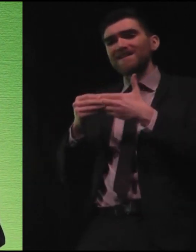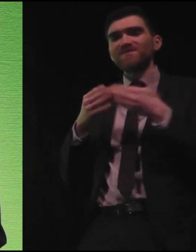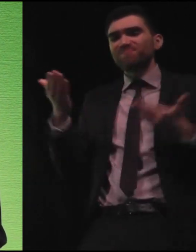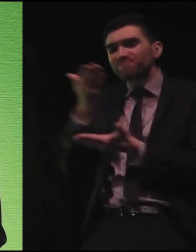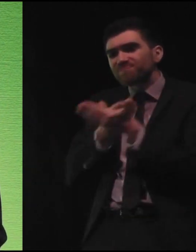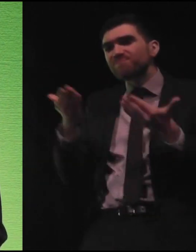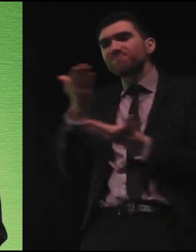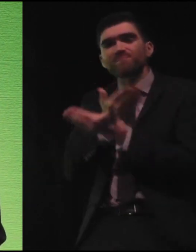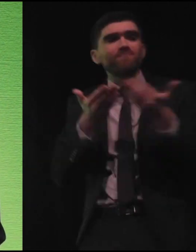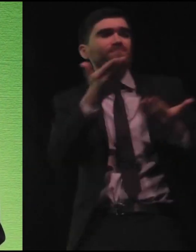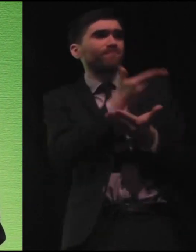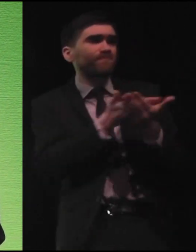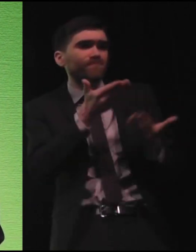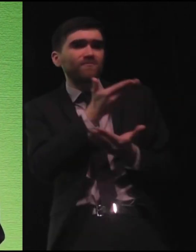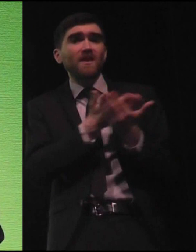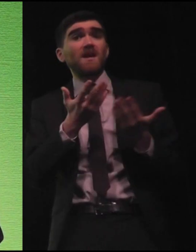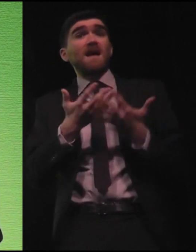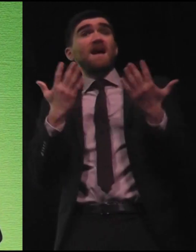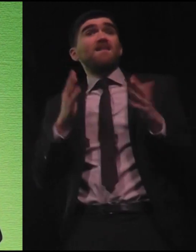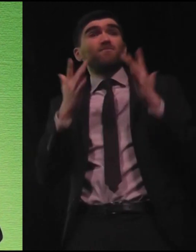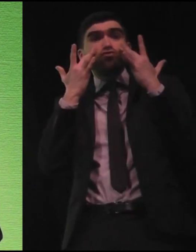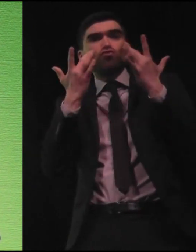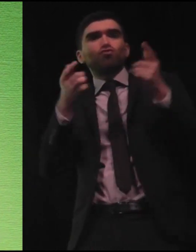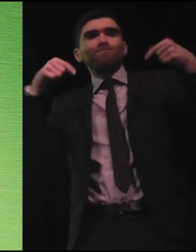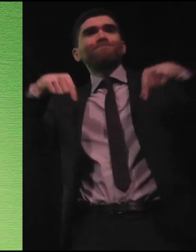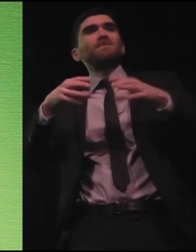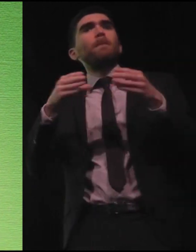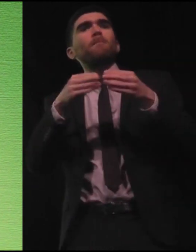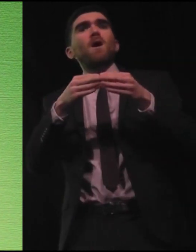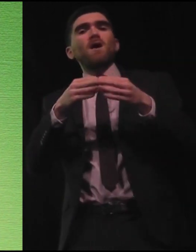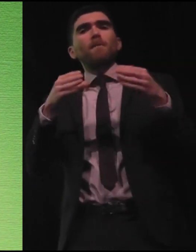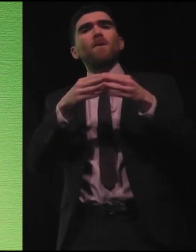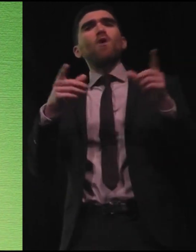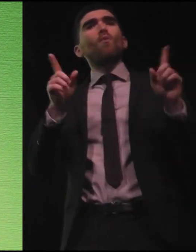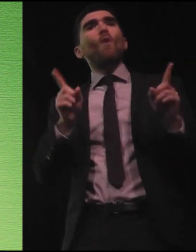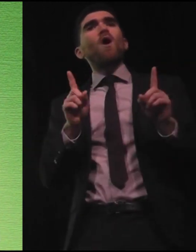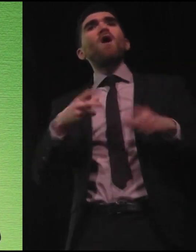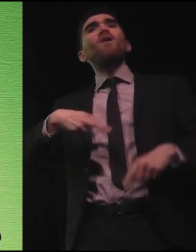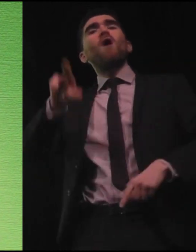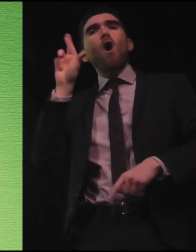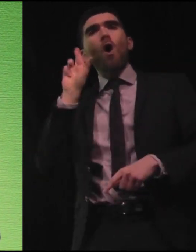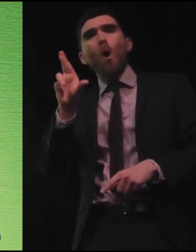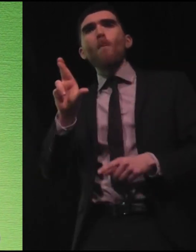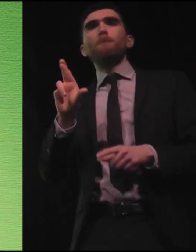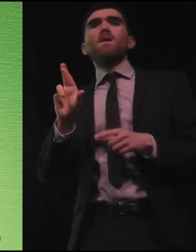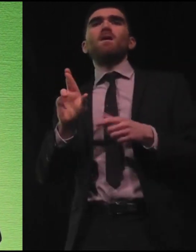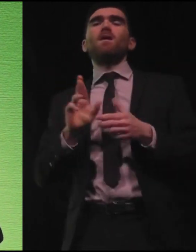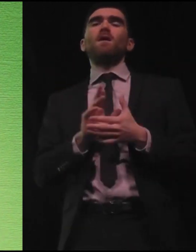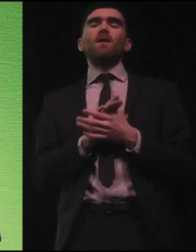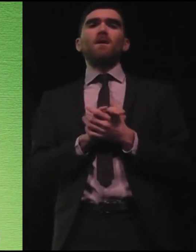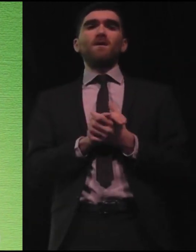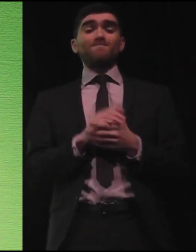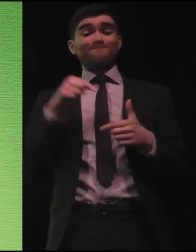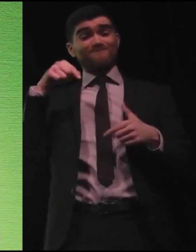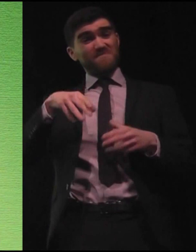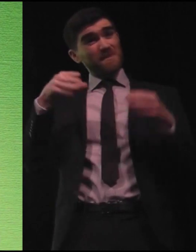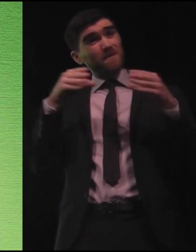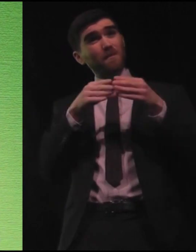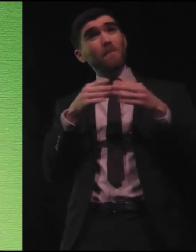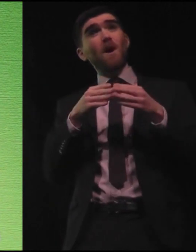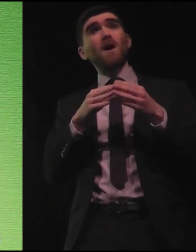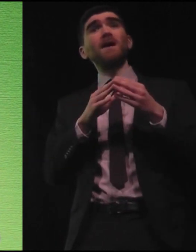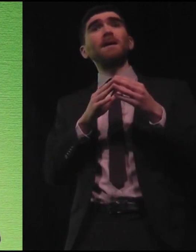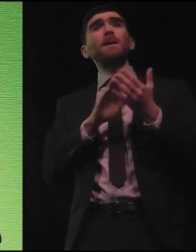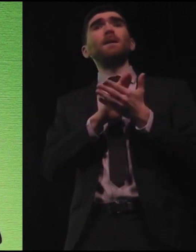hope. That this party is the one which stands for fairness and equality, not just for now, but